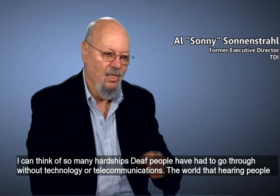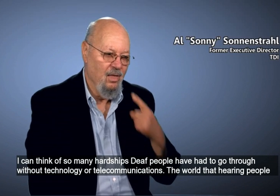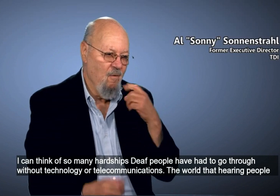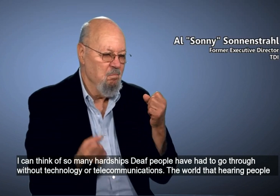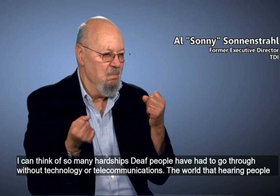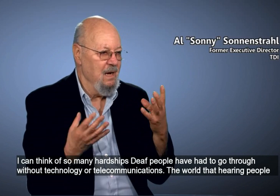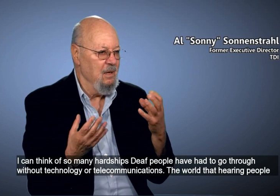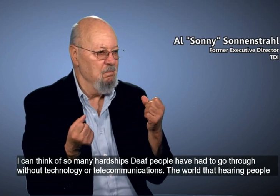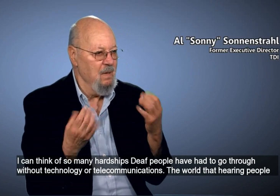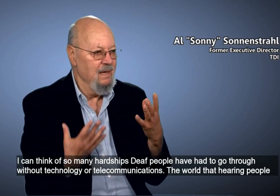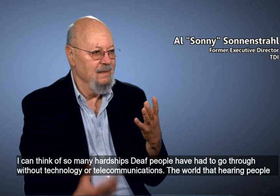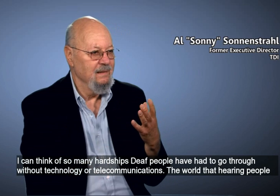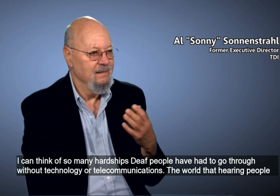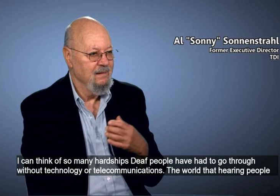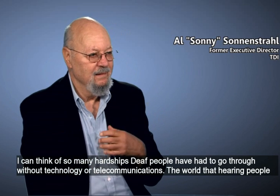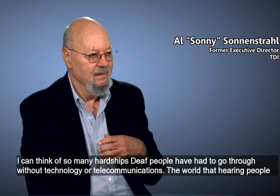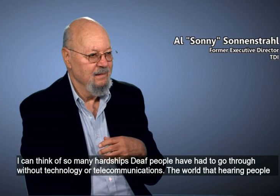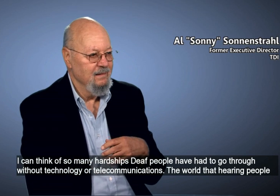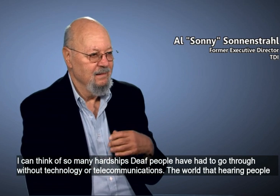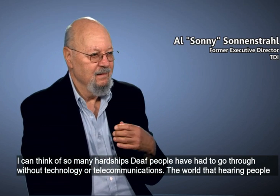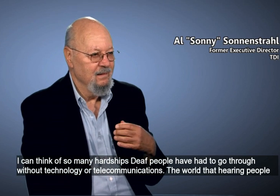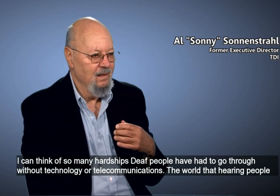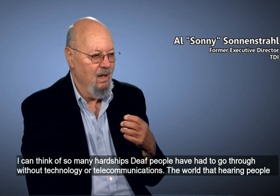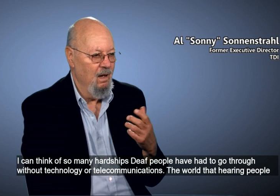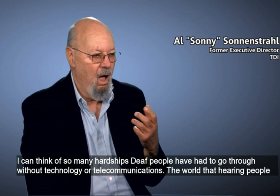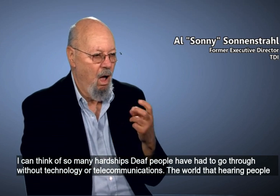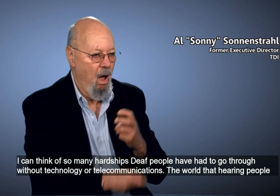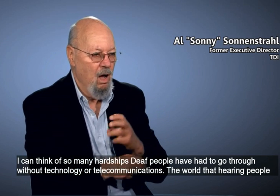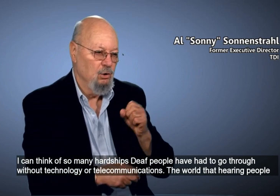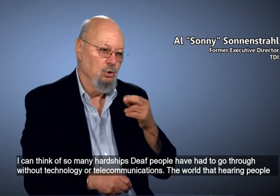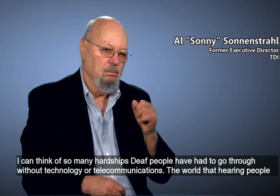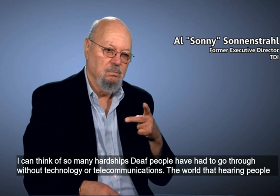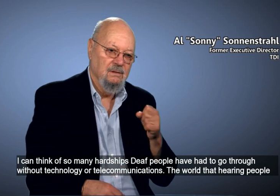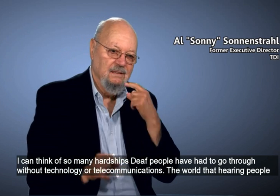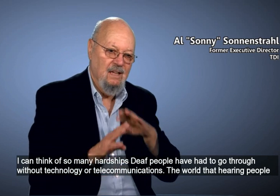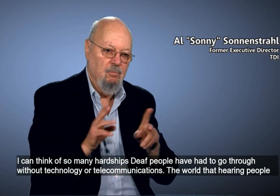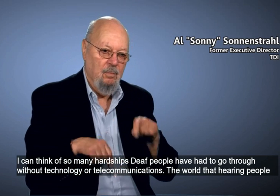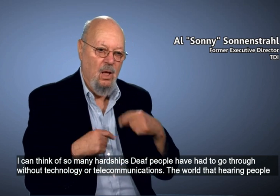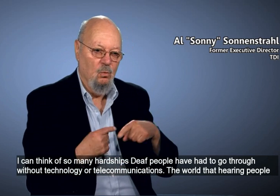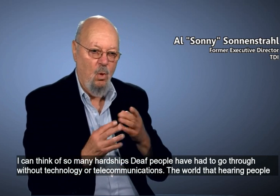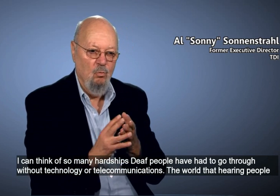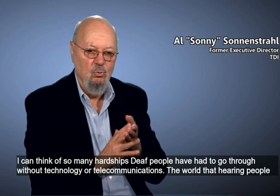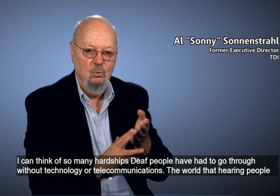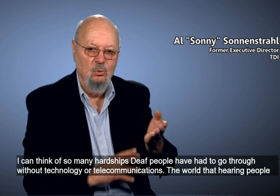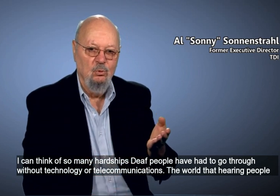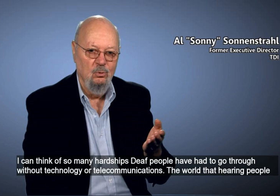I can think of so many hardships deaf people have had to go through without technology